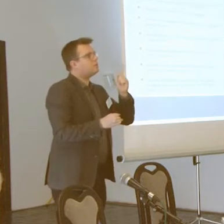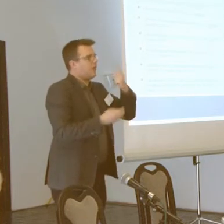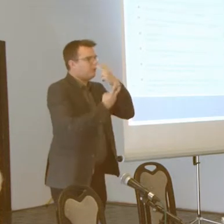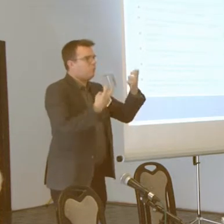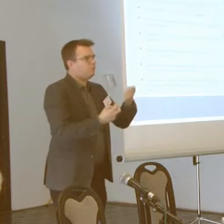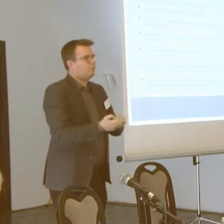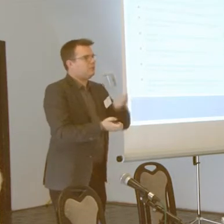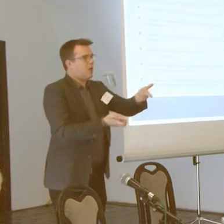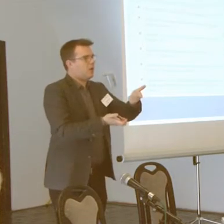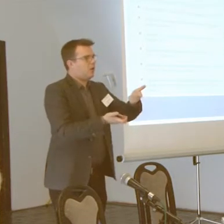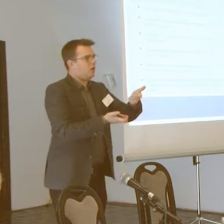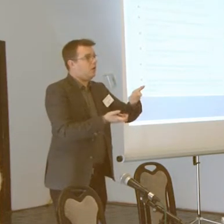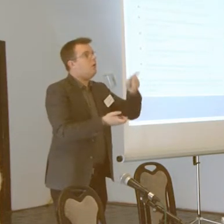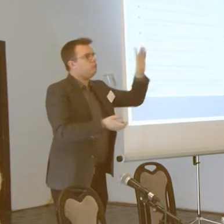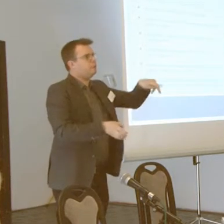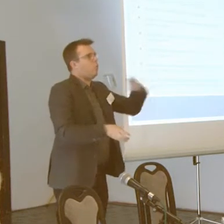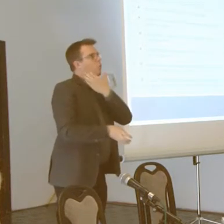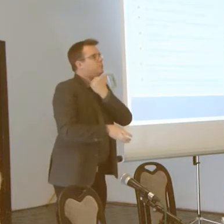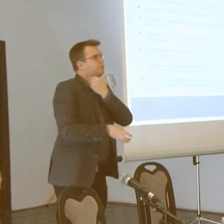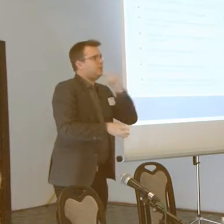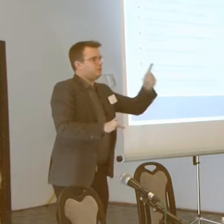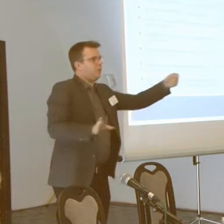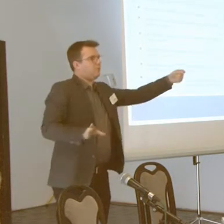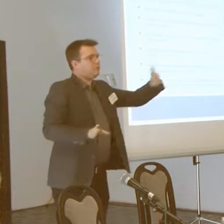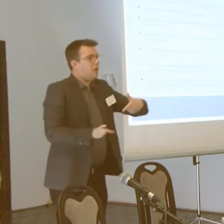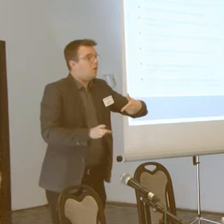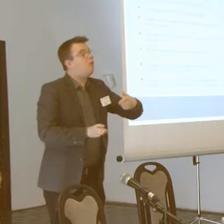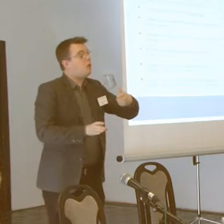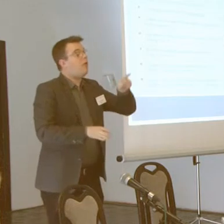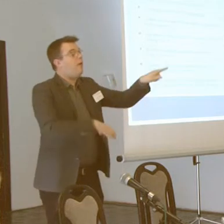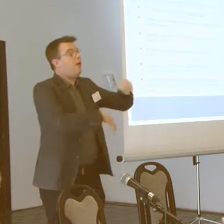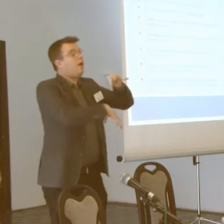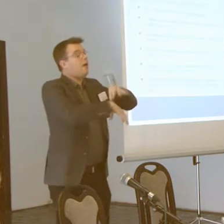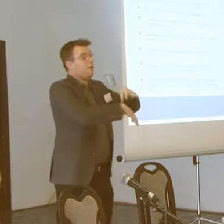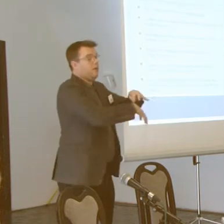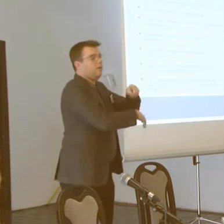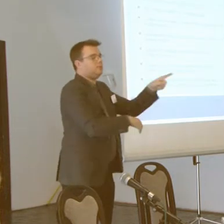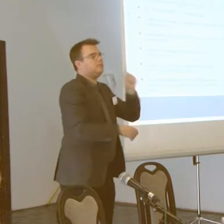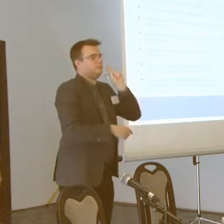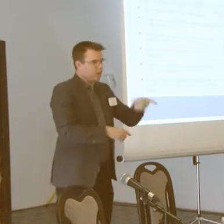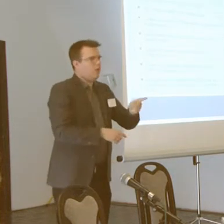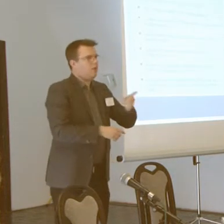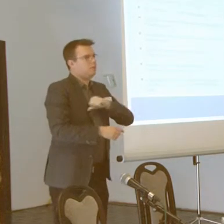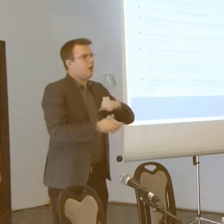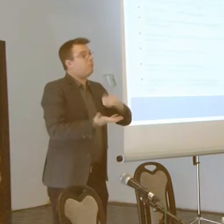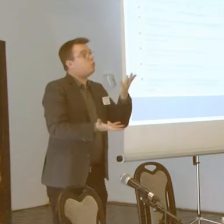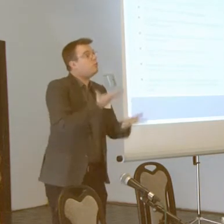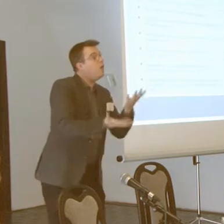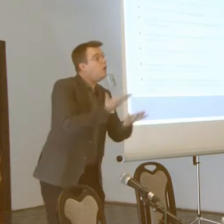an interpreter, but then again, they need to find out who's going to pay for it, and it's the hospital, the doctors have